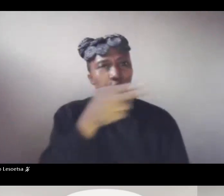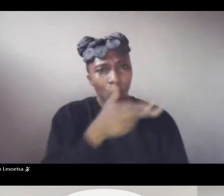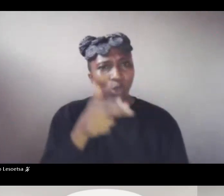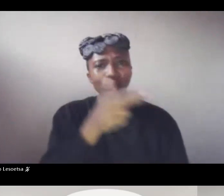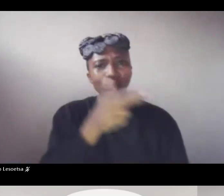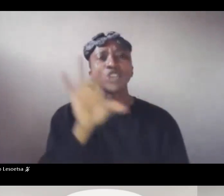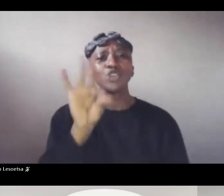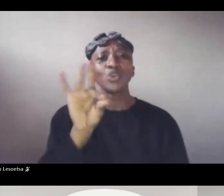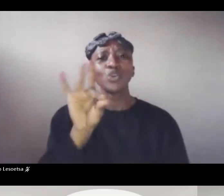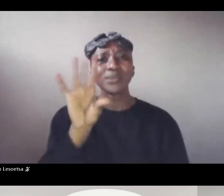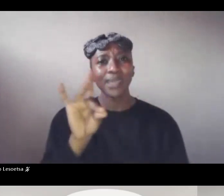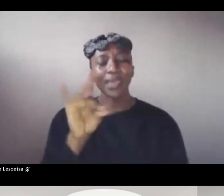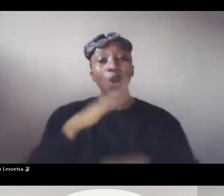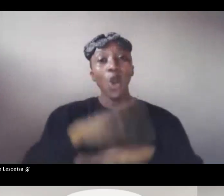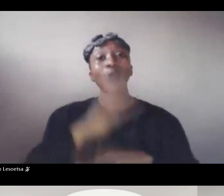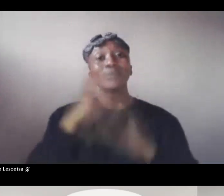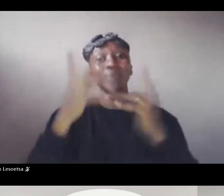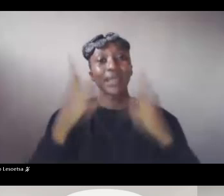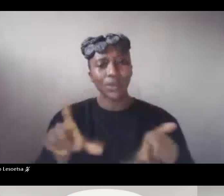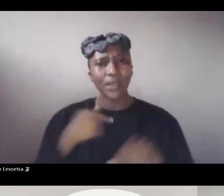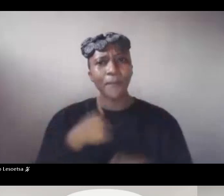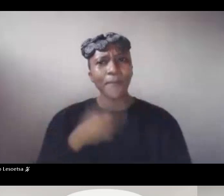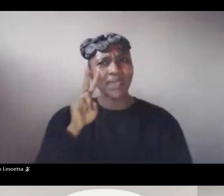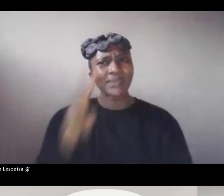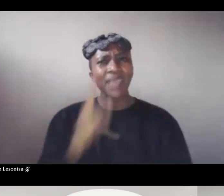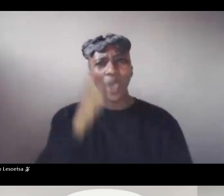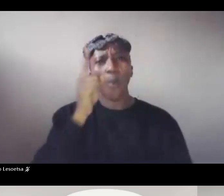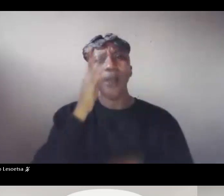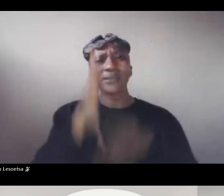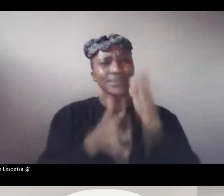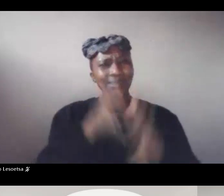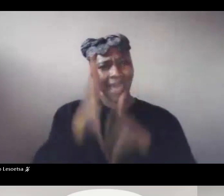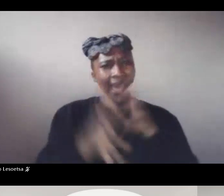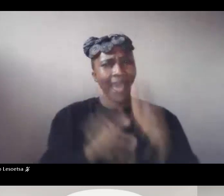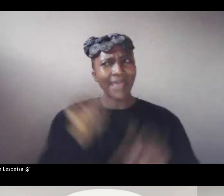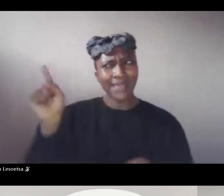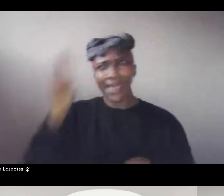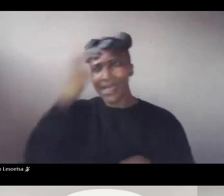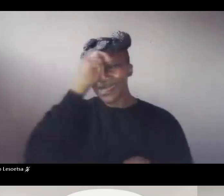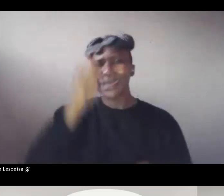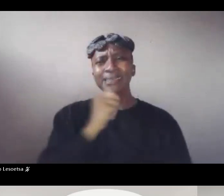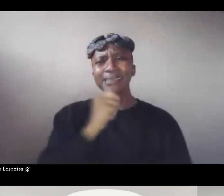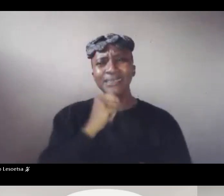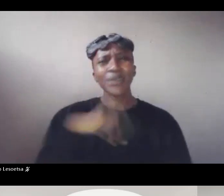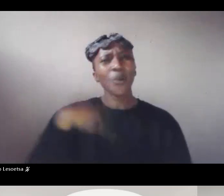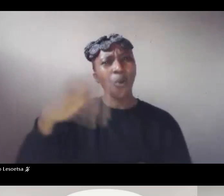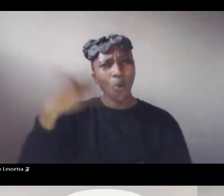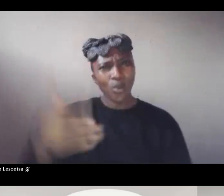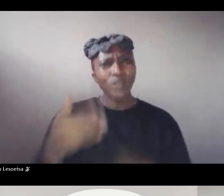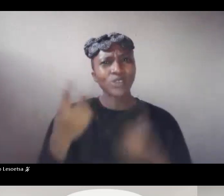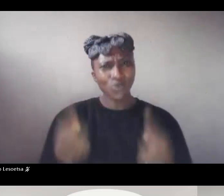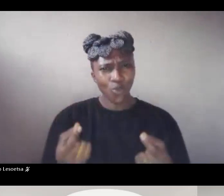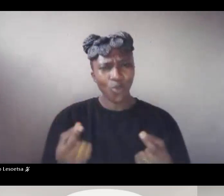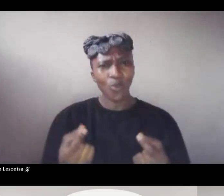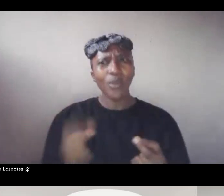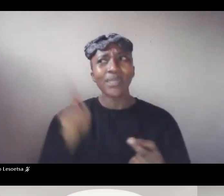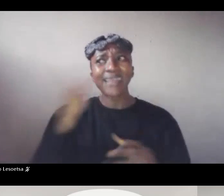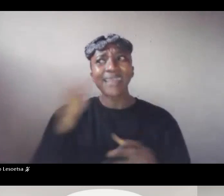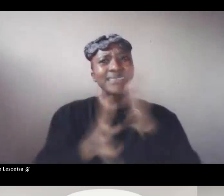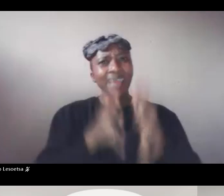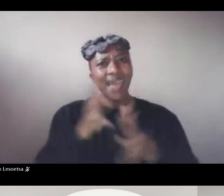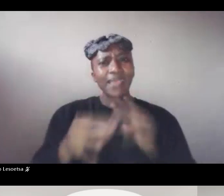language, and I saw one sign that he normally does, and the sign means anxious. And every time